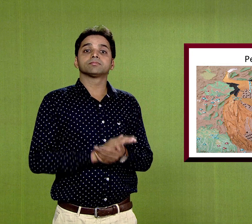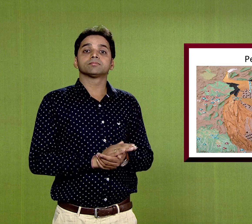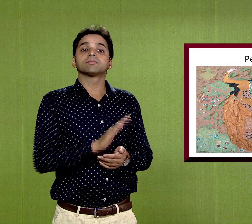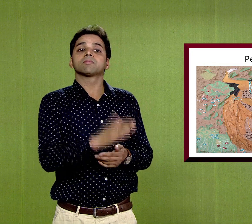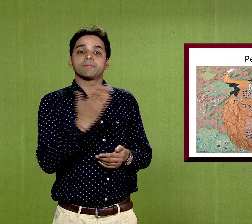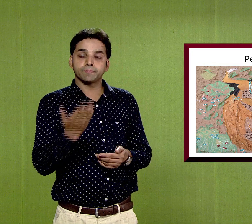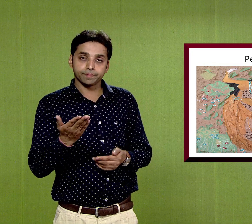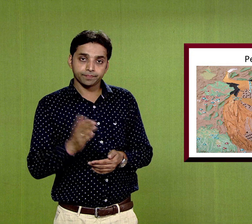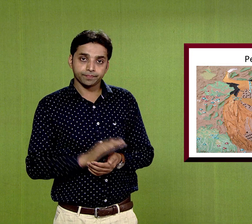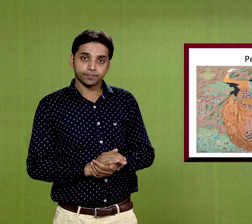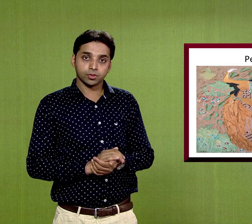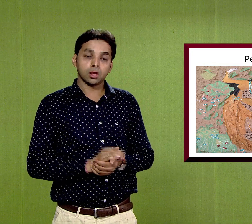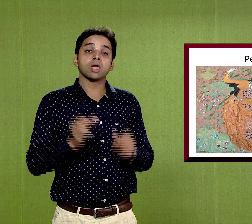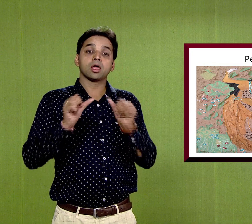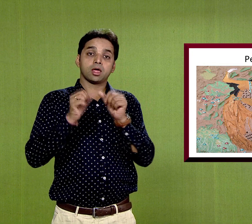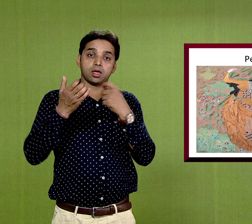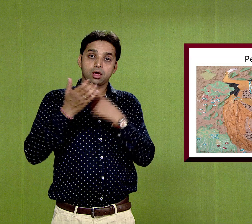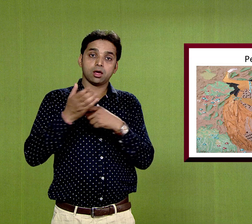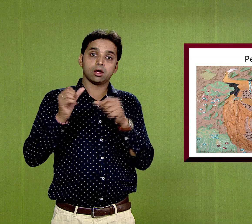and Arabic